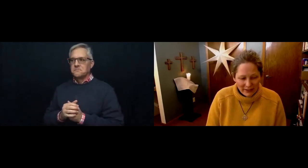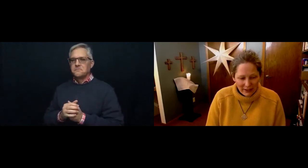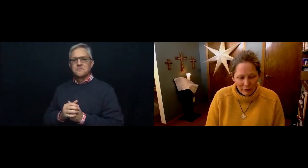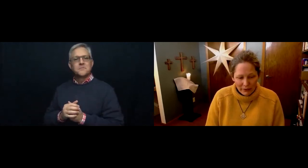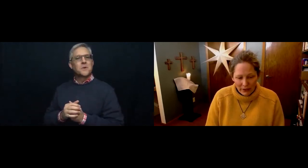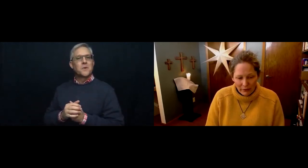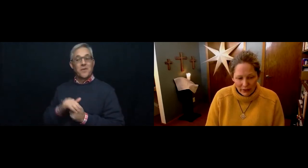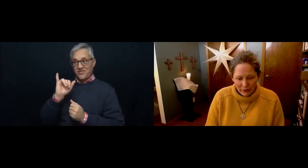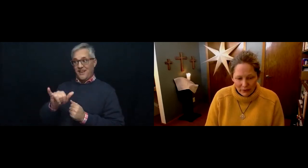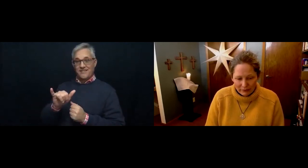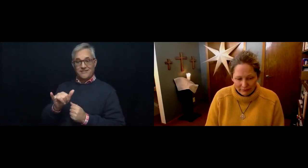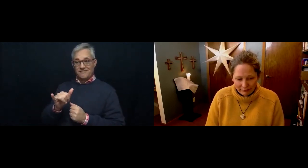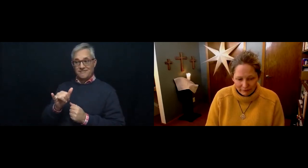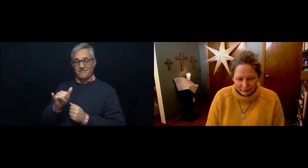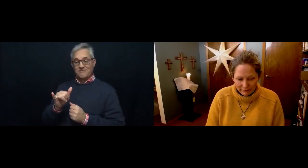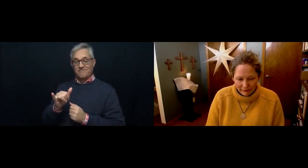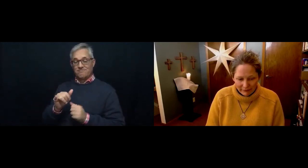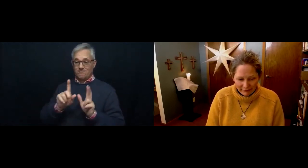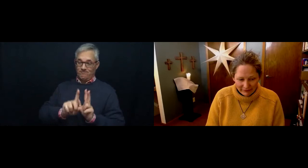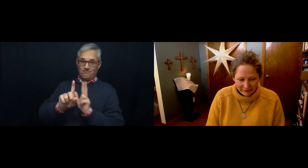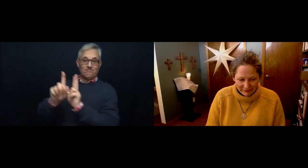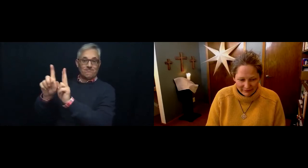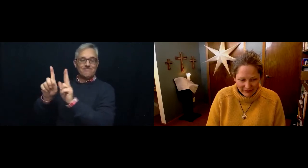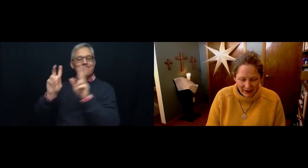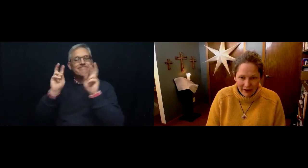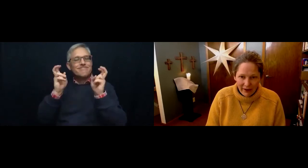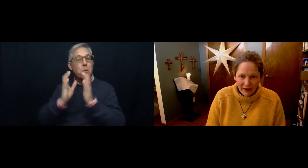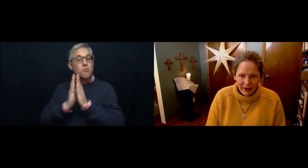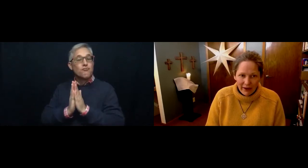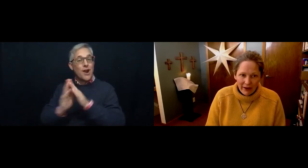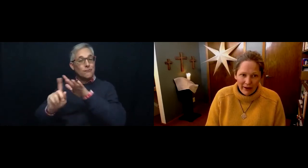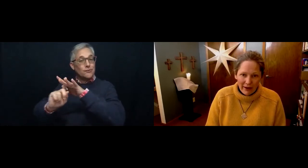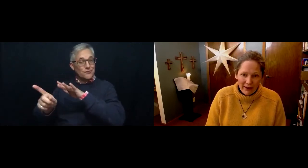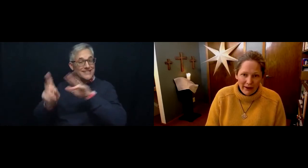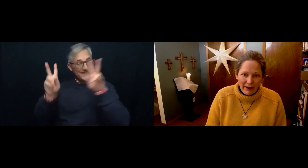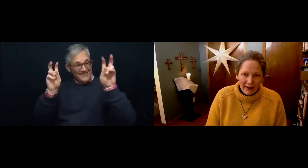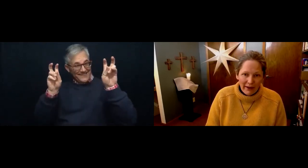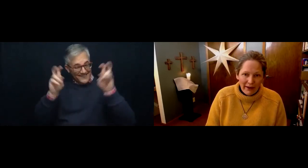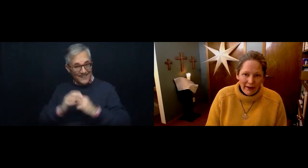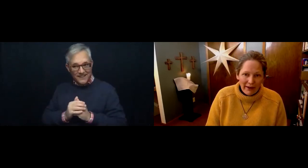these disciples are renewed.